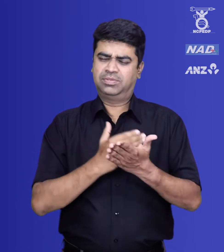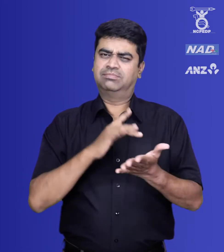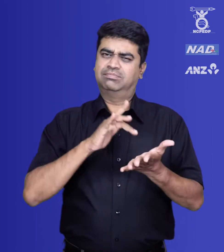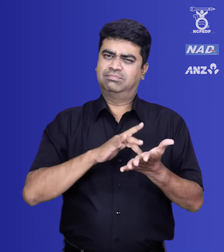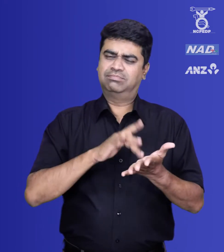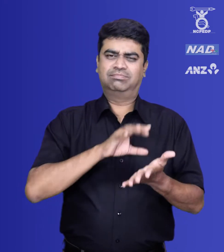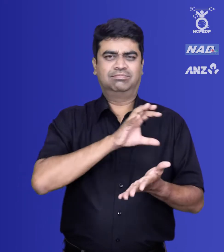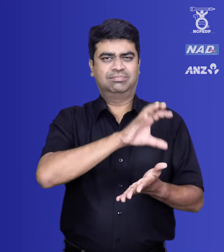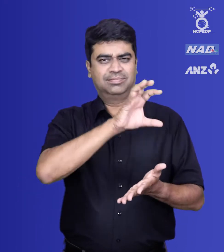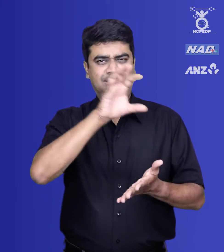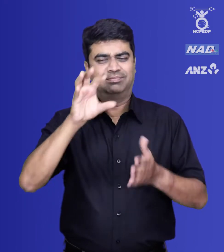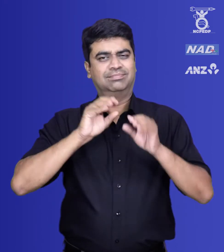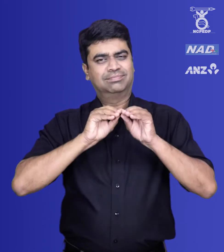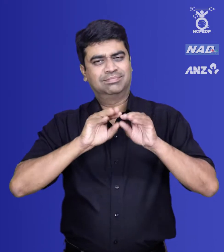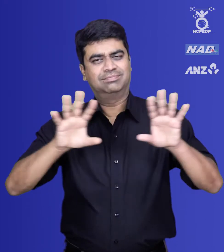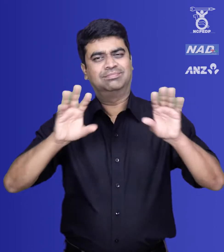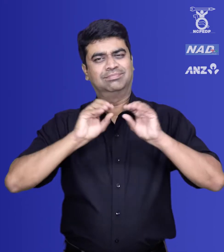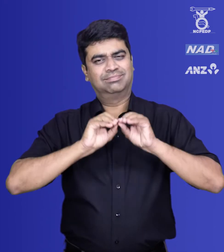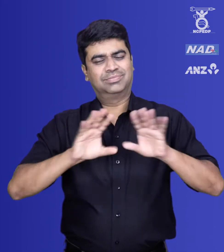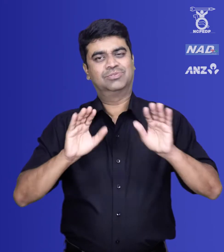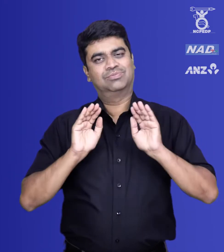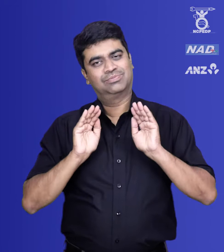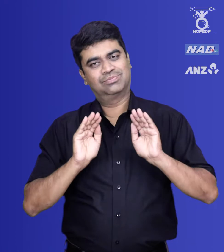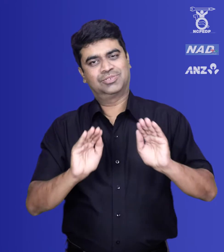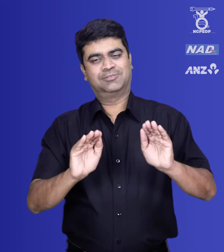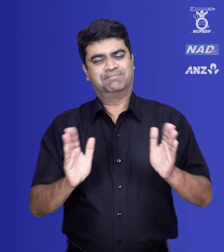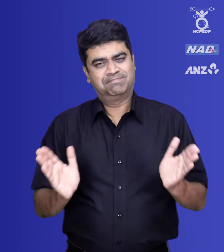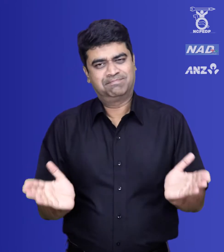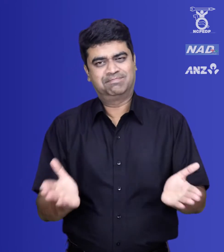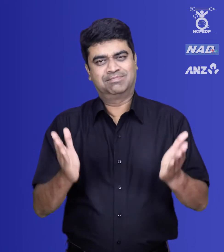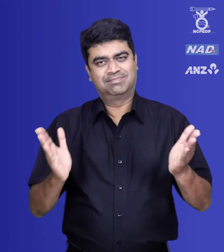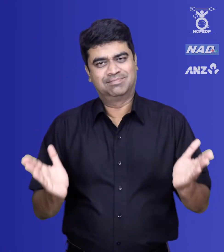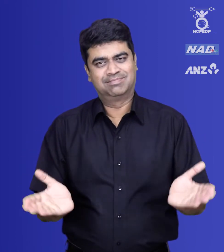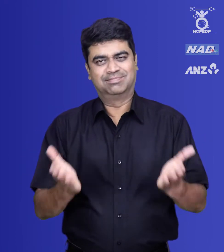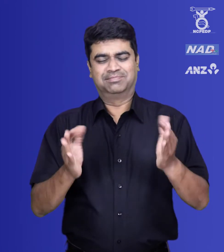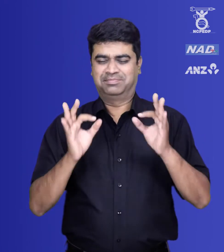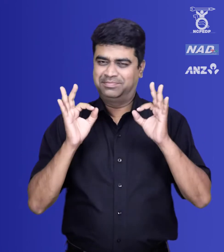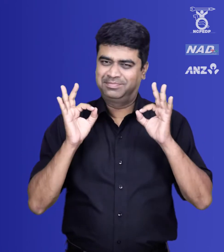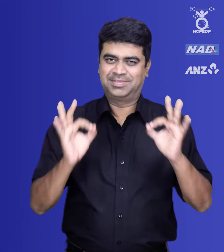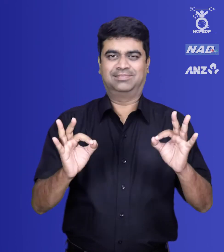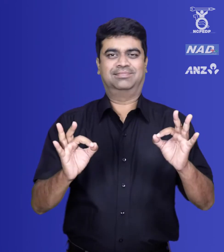with disabilities provided under this Act are protected.